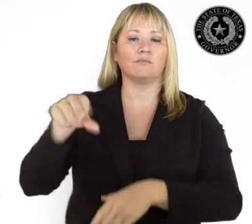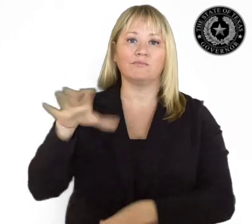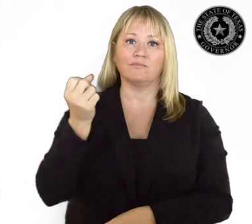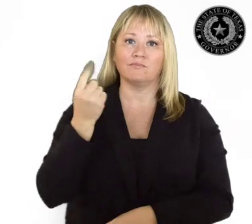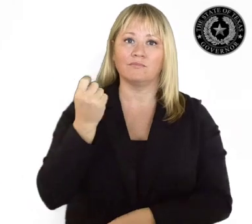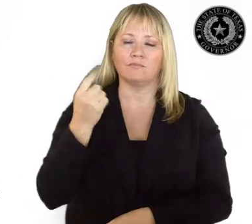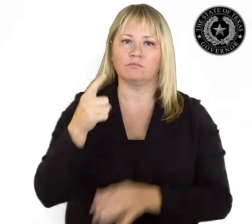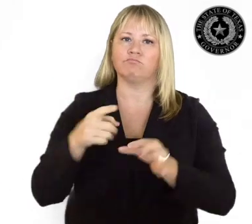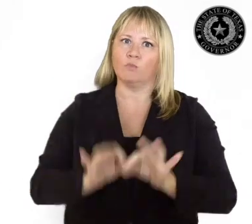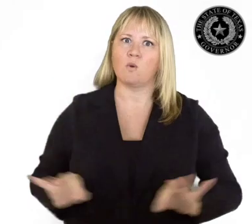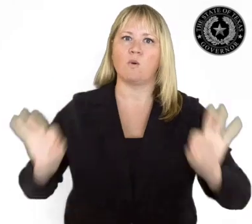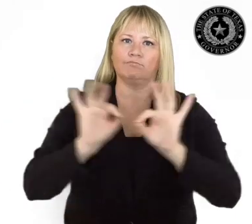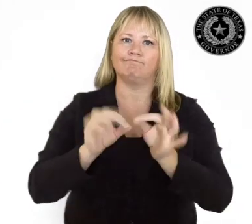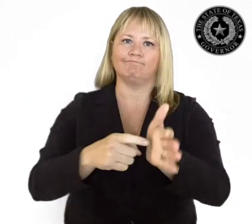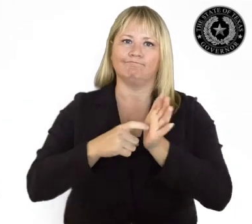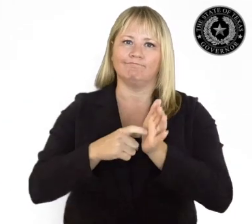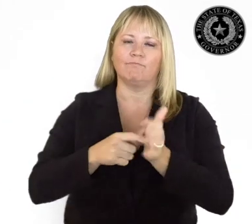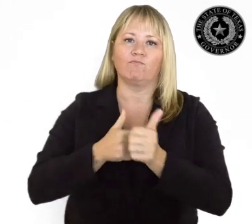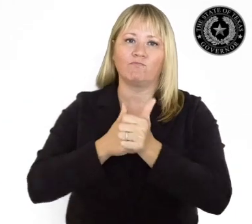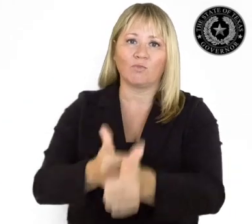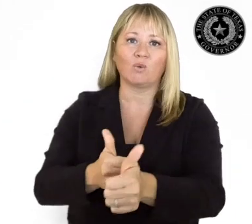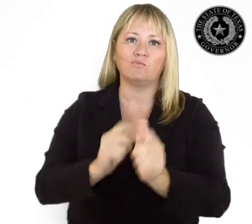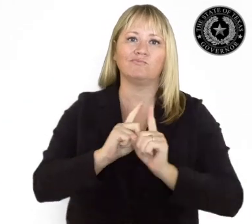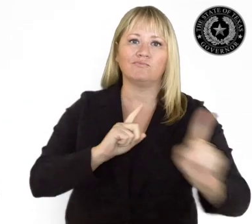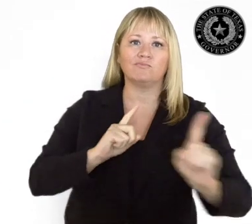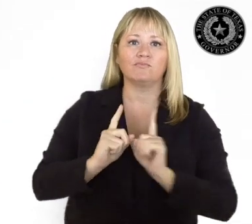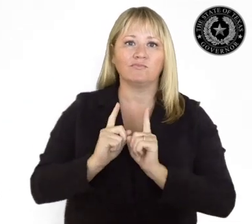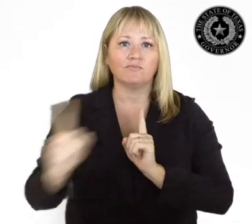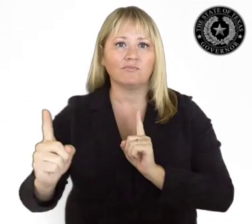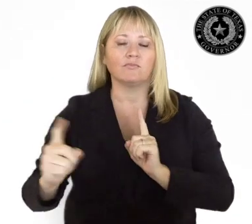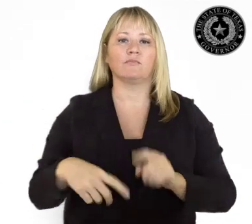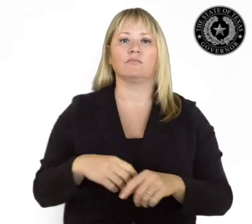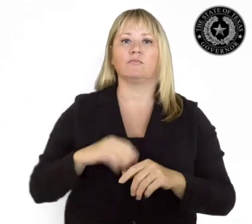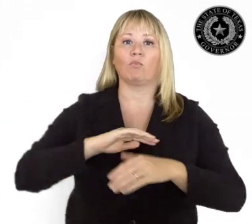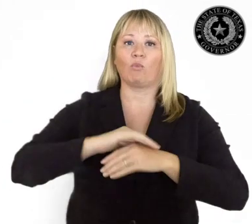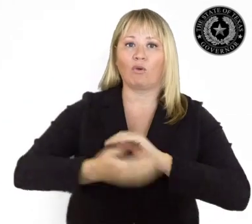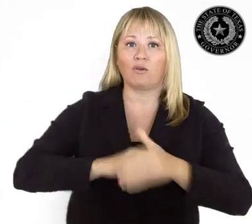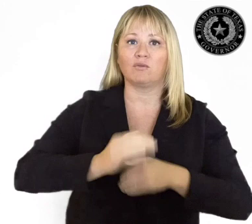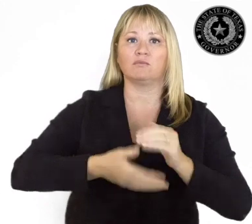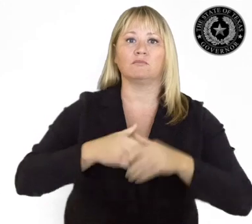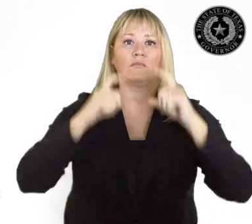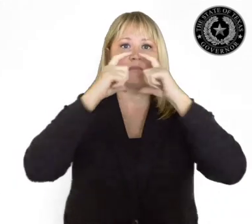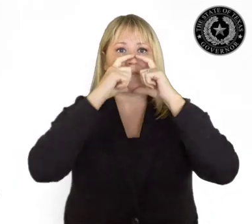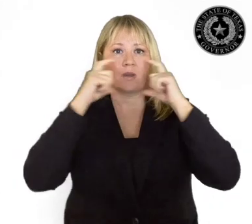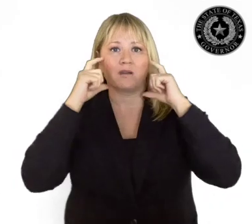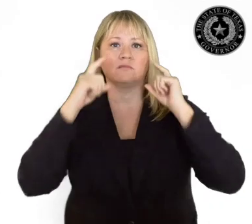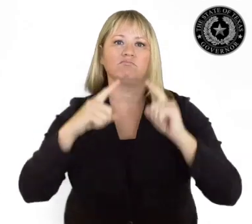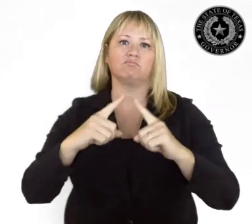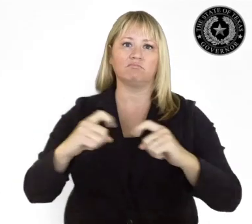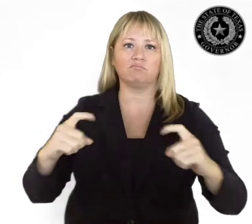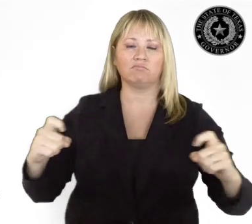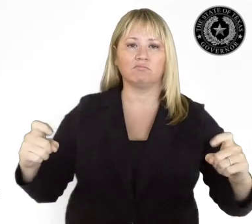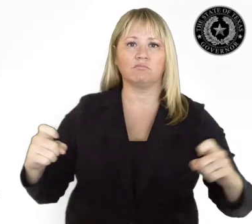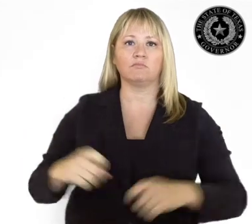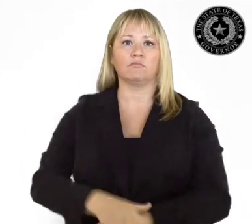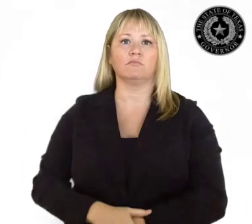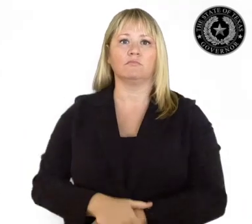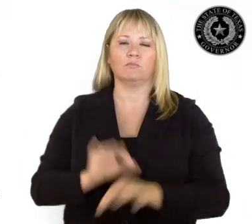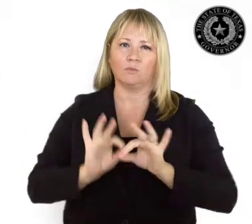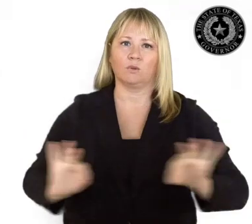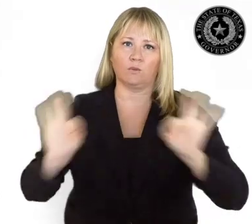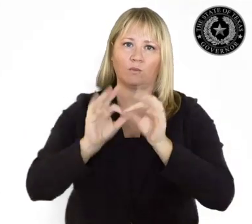be made subject to certain conditions or restrictions not inconsistent with this executive order.